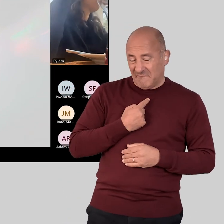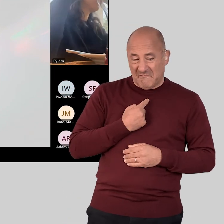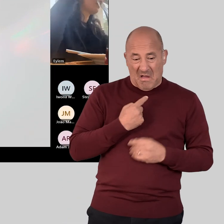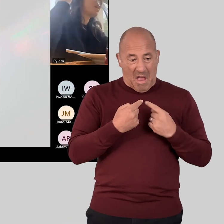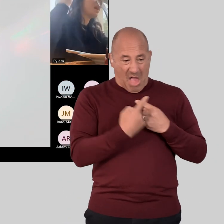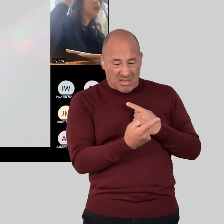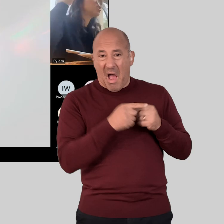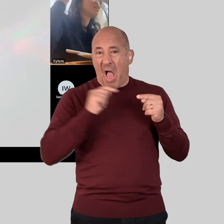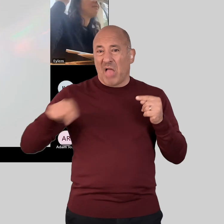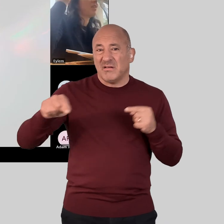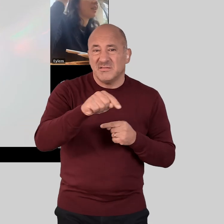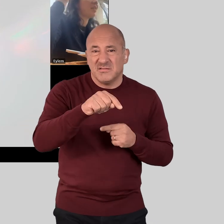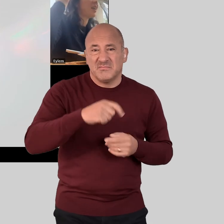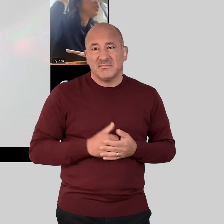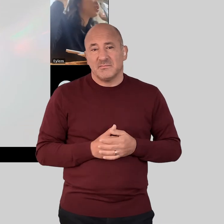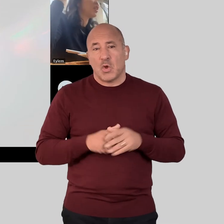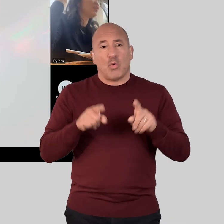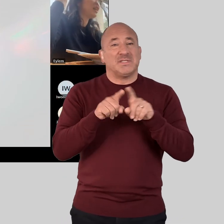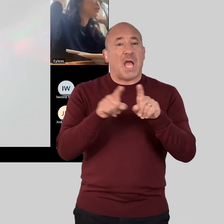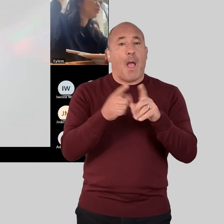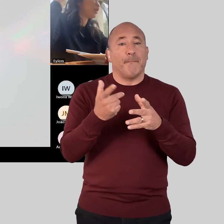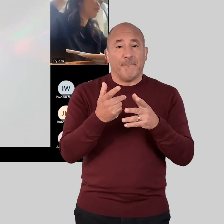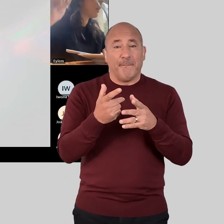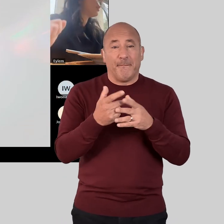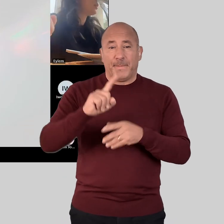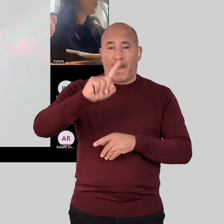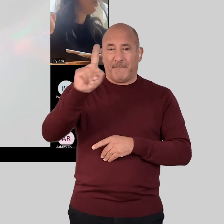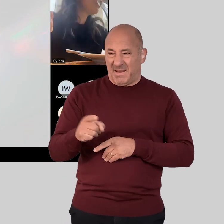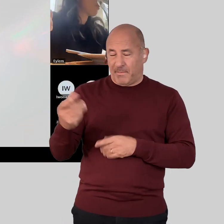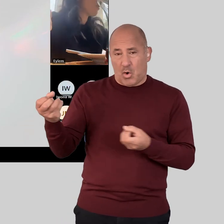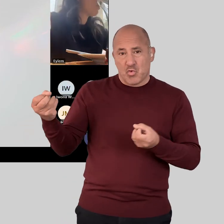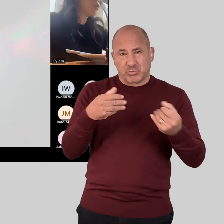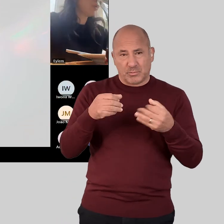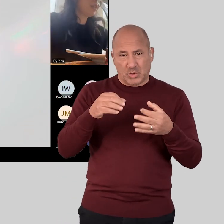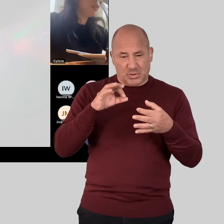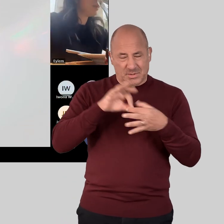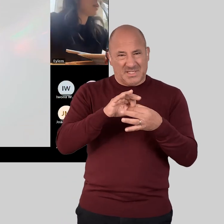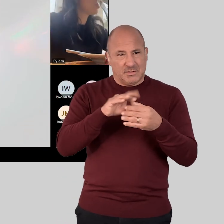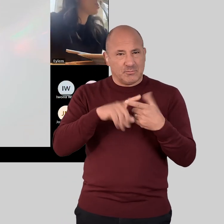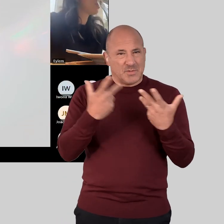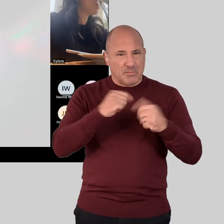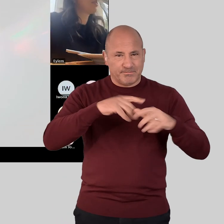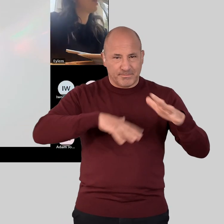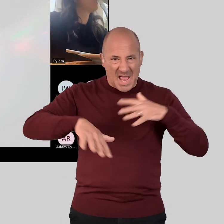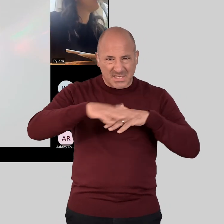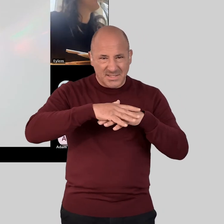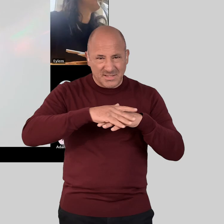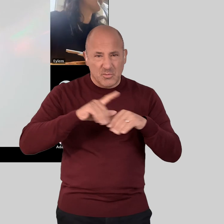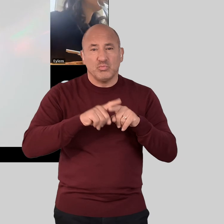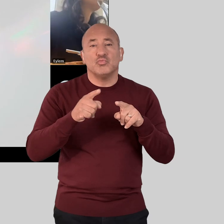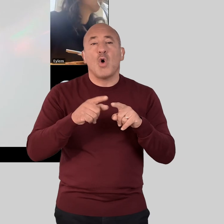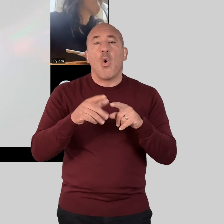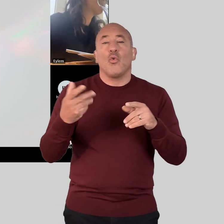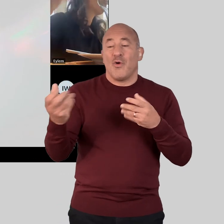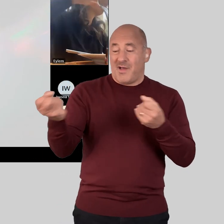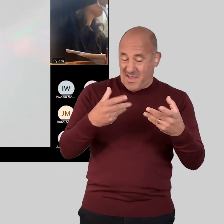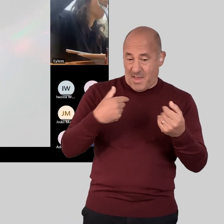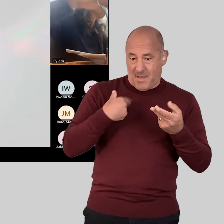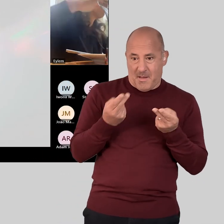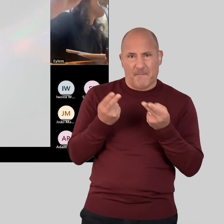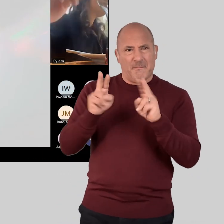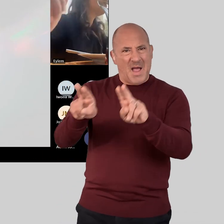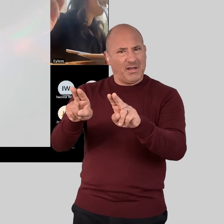place. Ownership around self, other, and others. And also around contributions of people